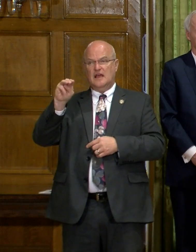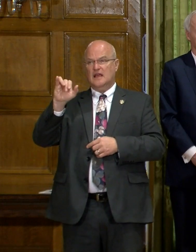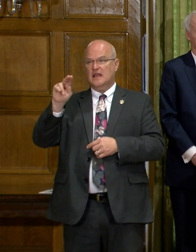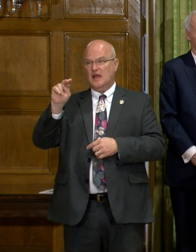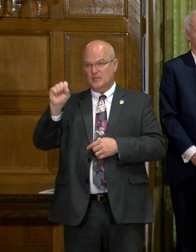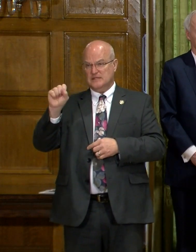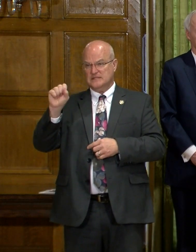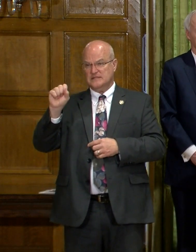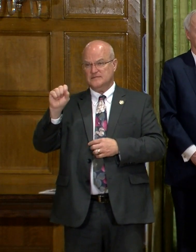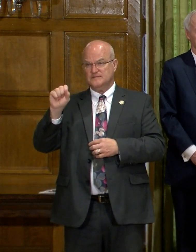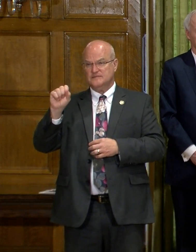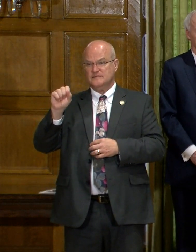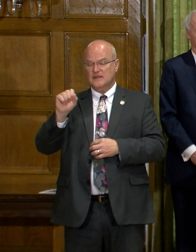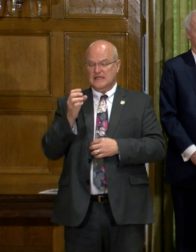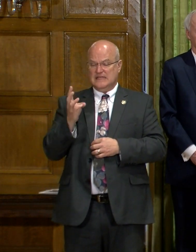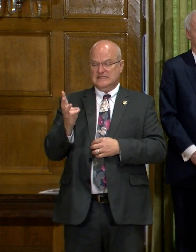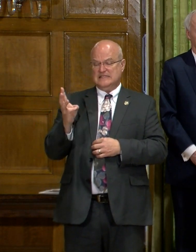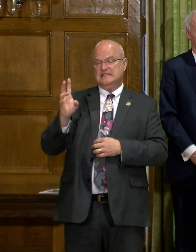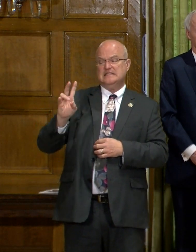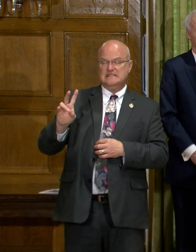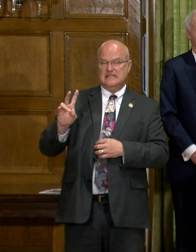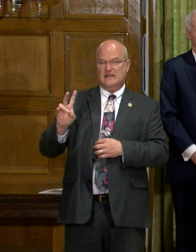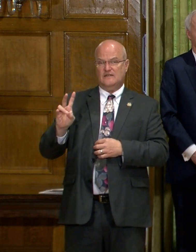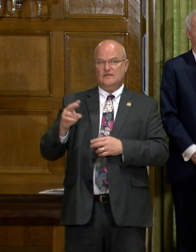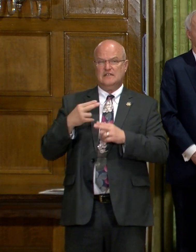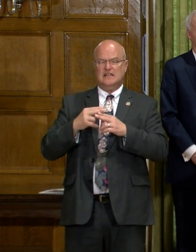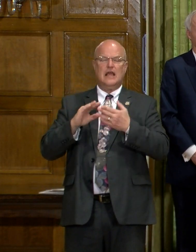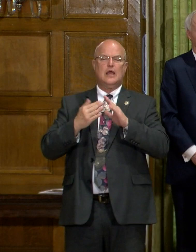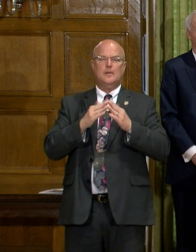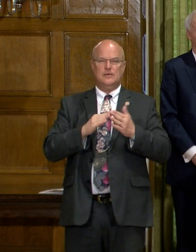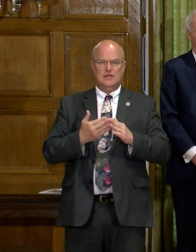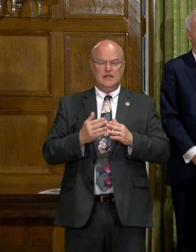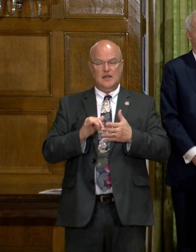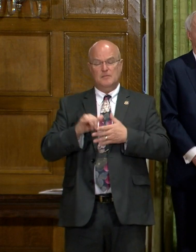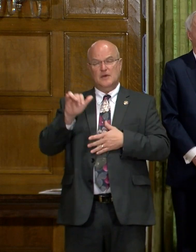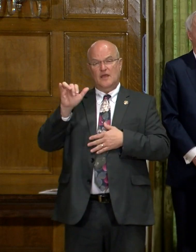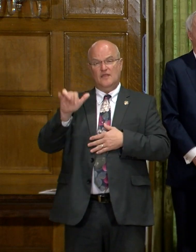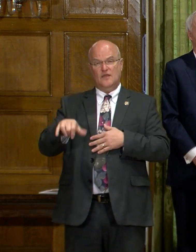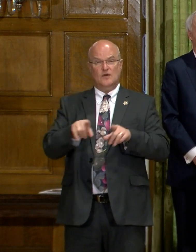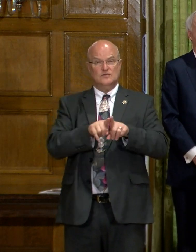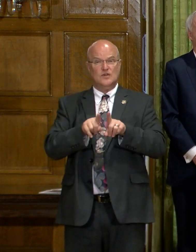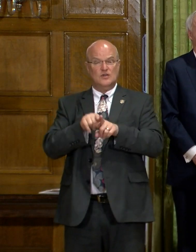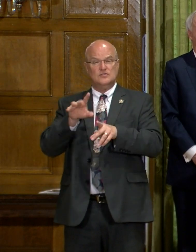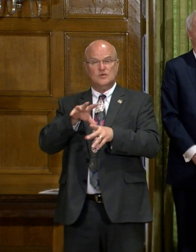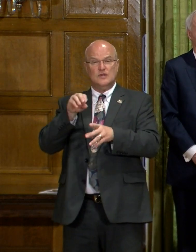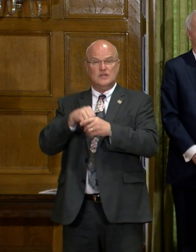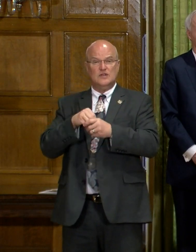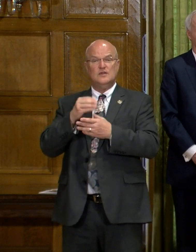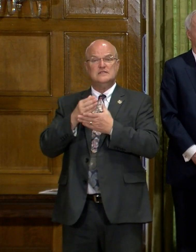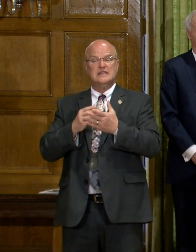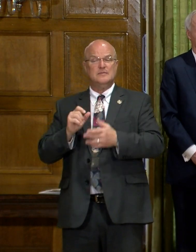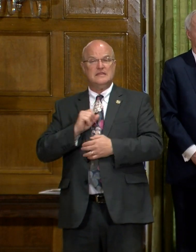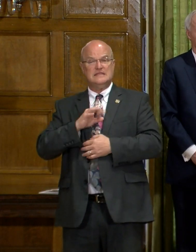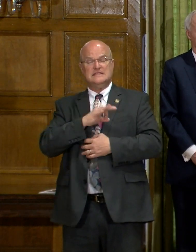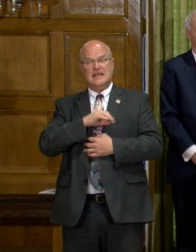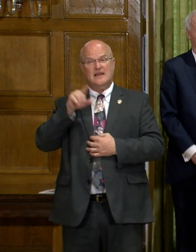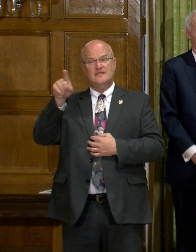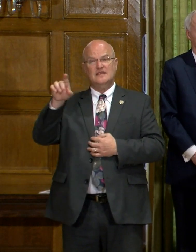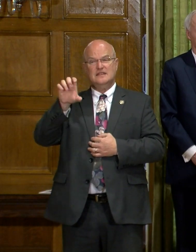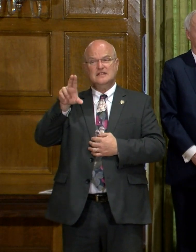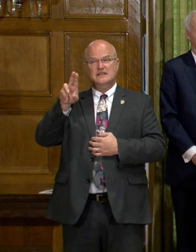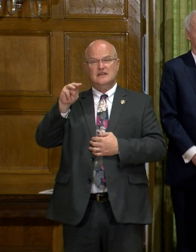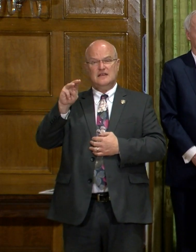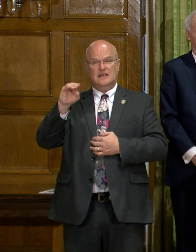unit, and 67 are what we consider community, but those also include some of the staff at